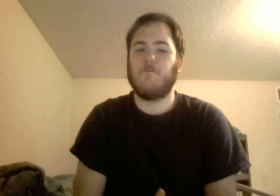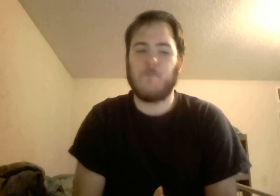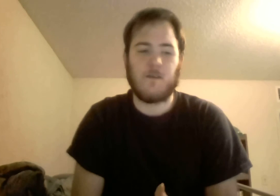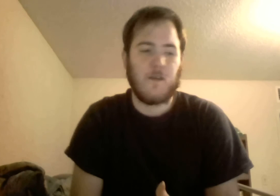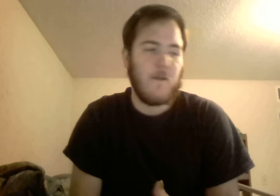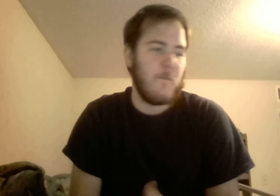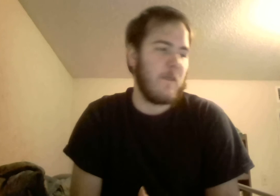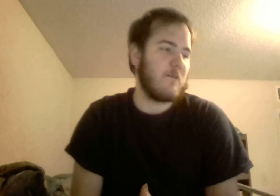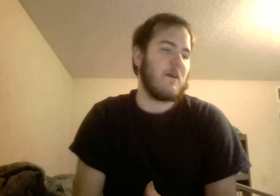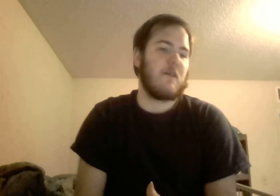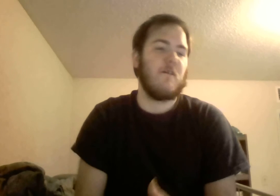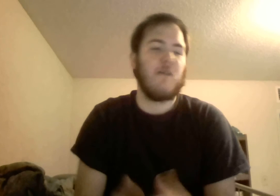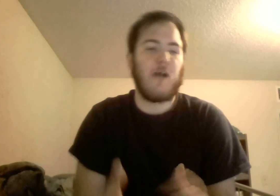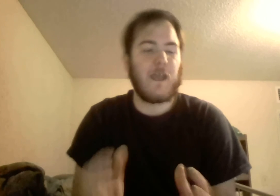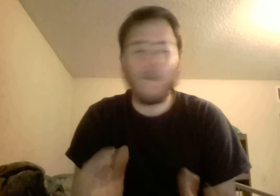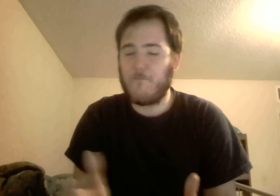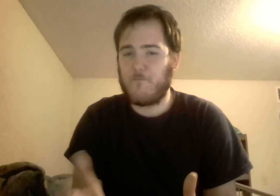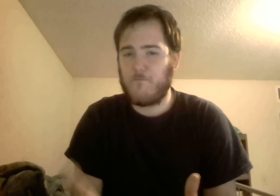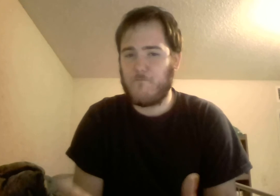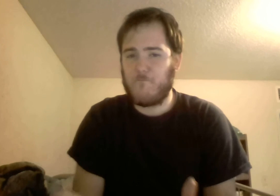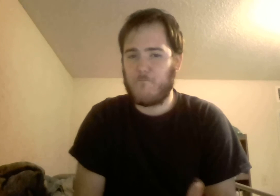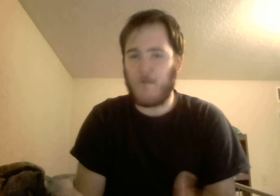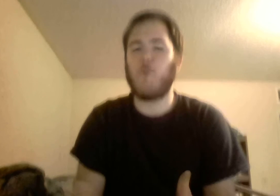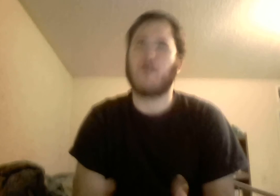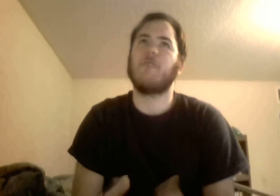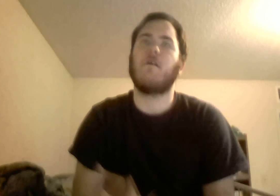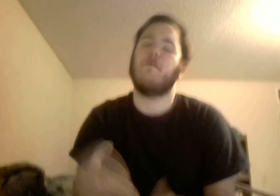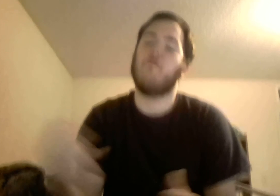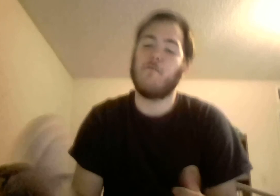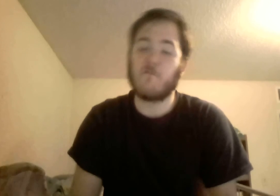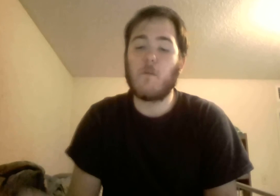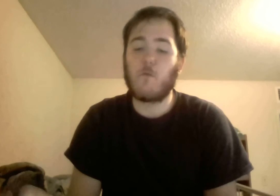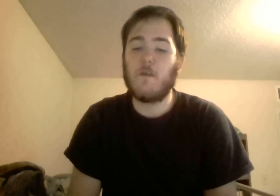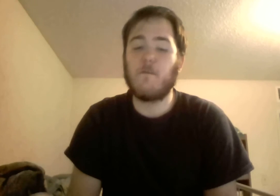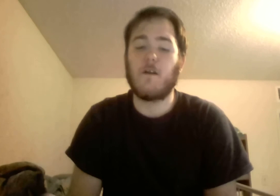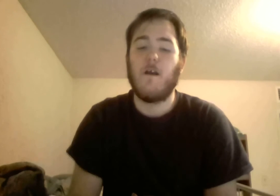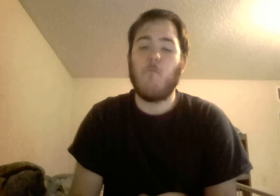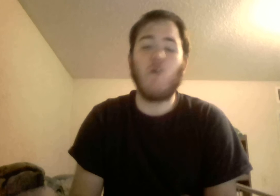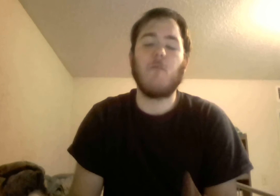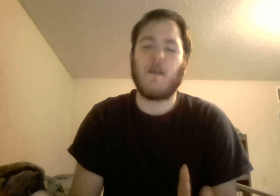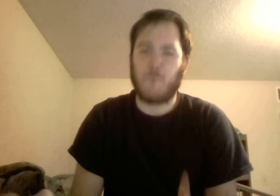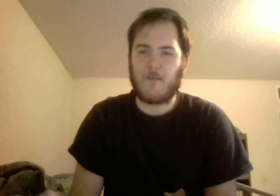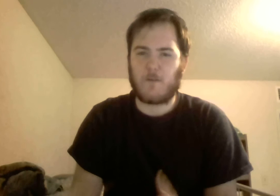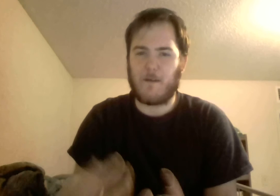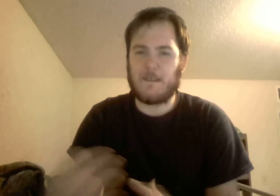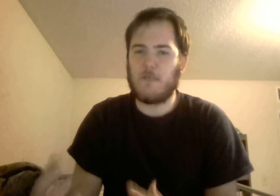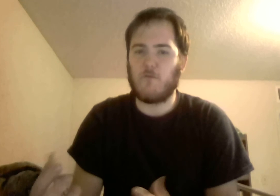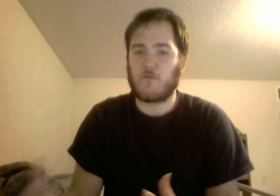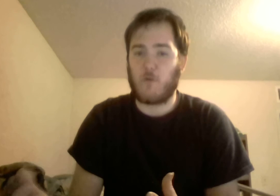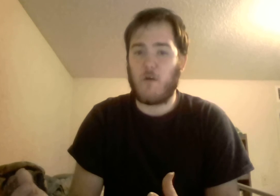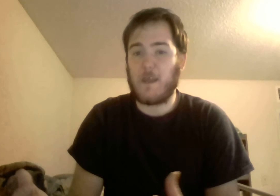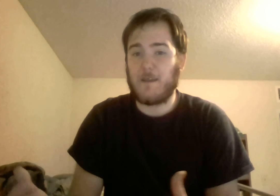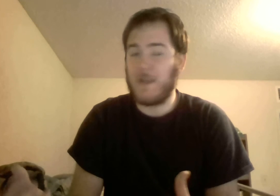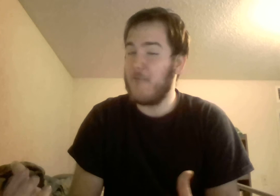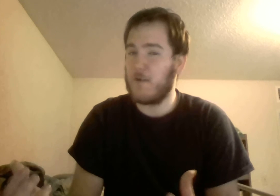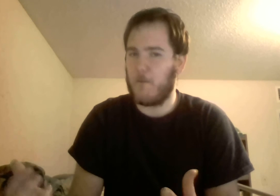you know, because I can't. Boy, I can't figure out an official number one because most of my favorites are about equal in terms of quality, and I can't figure out